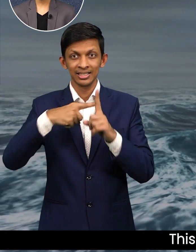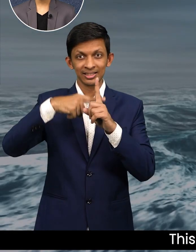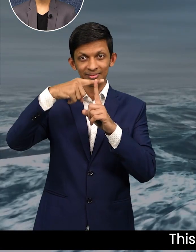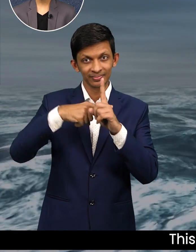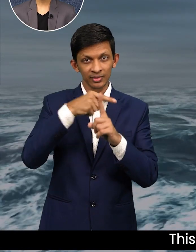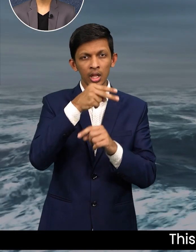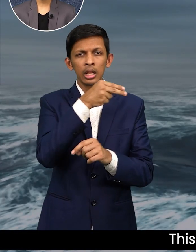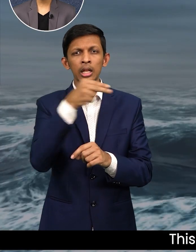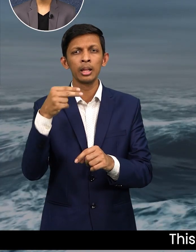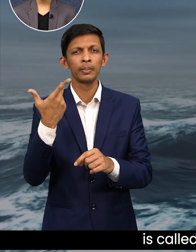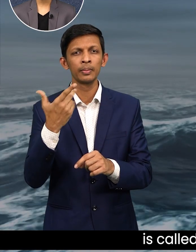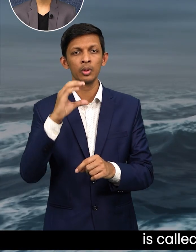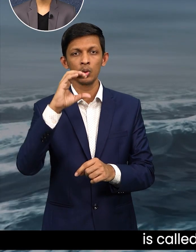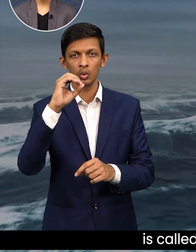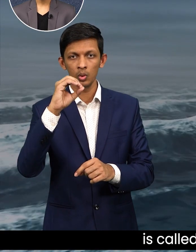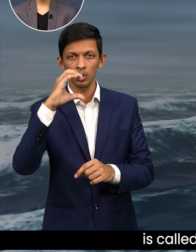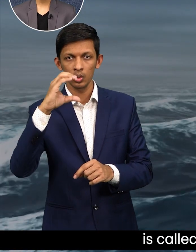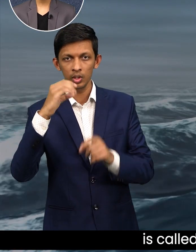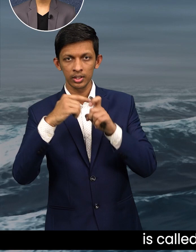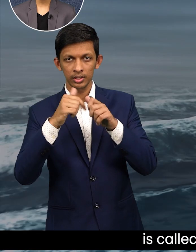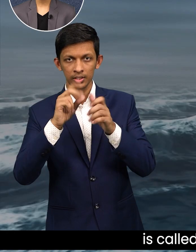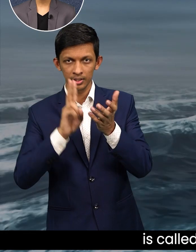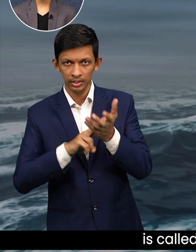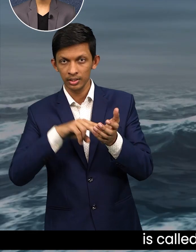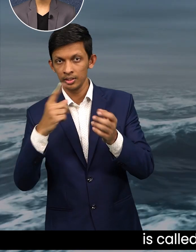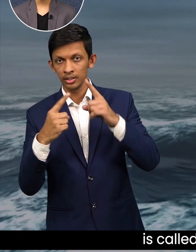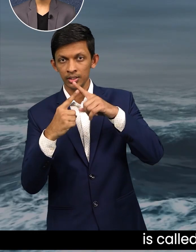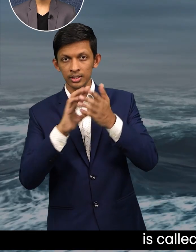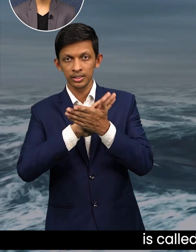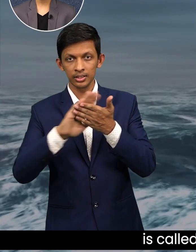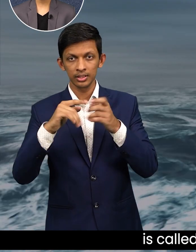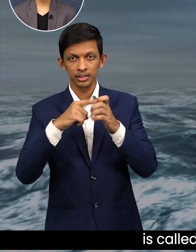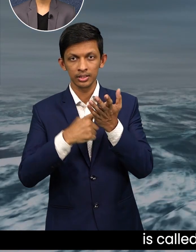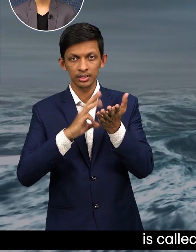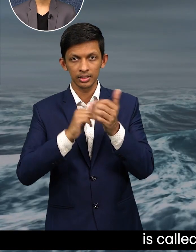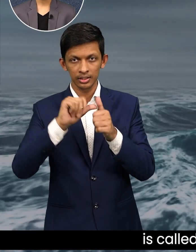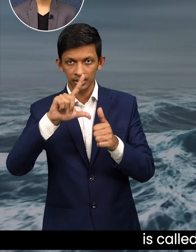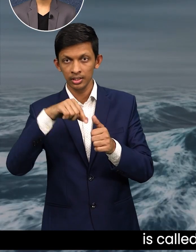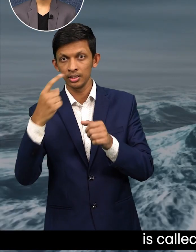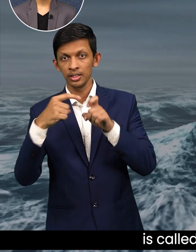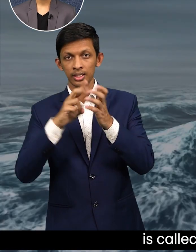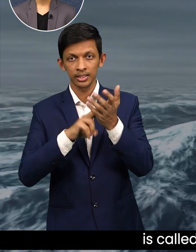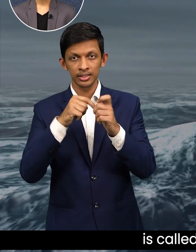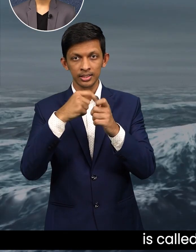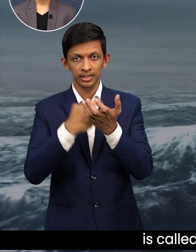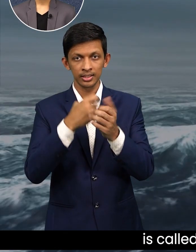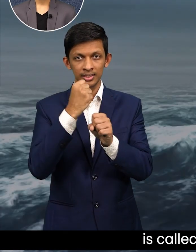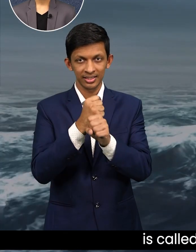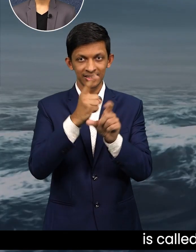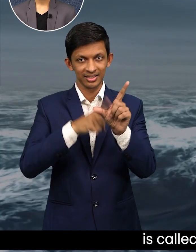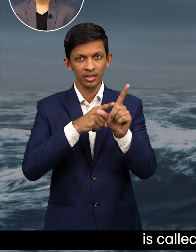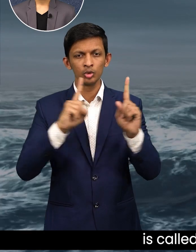This difference in temperature is called ocean thermal energy, OTE.